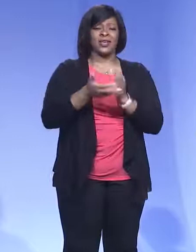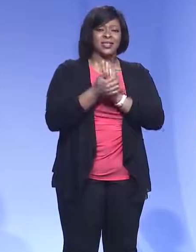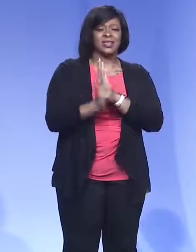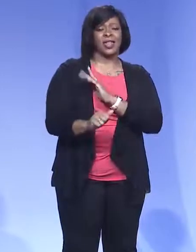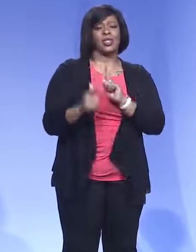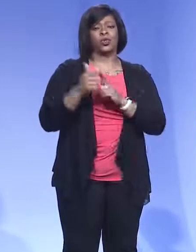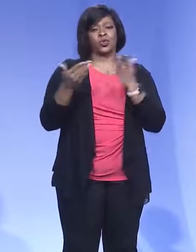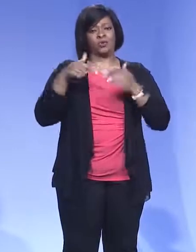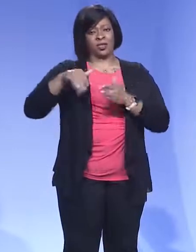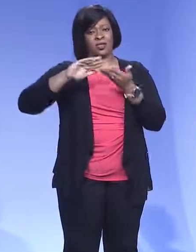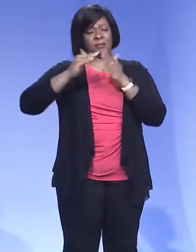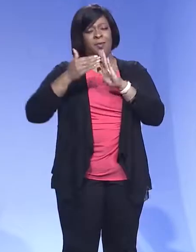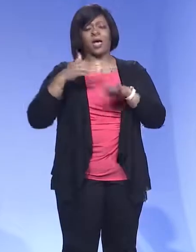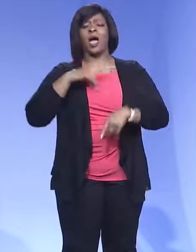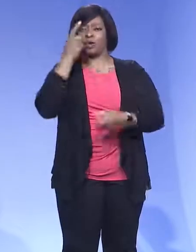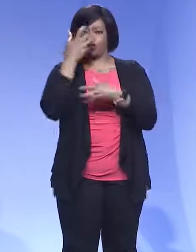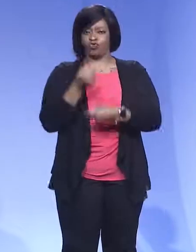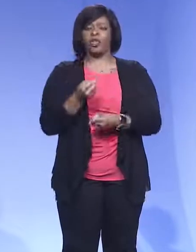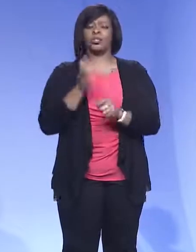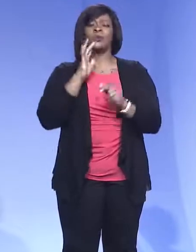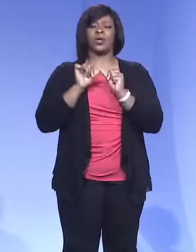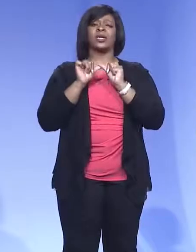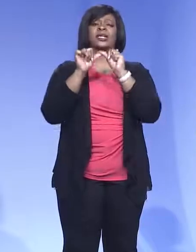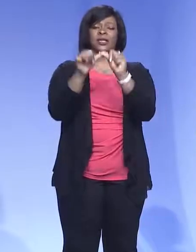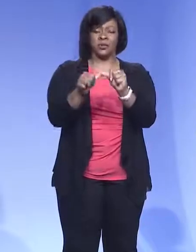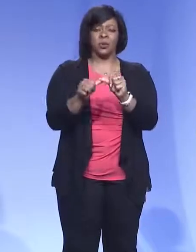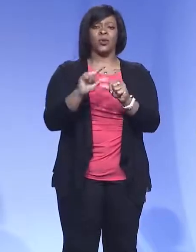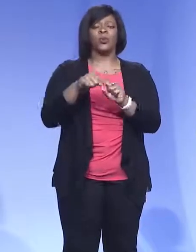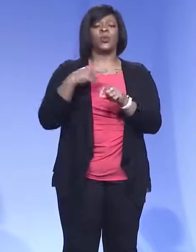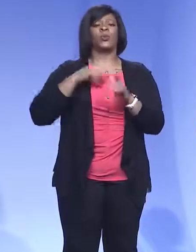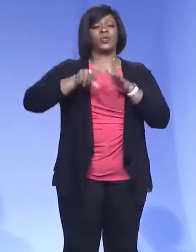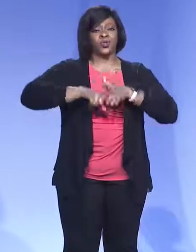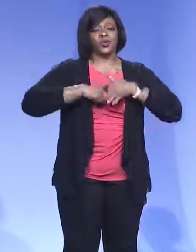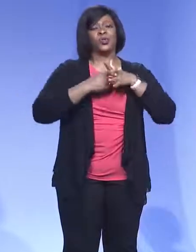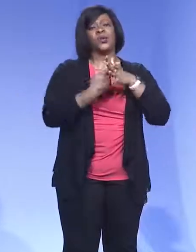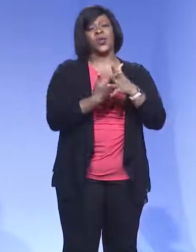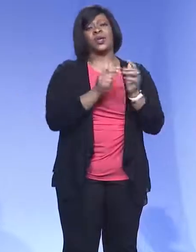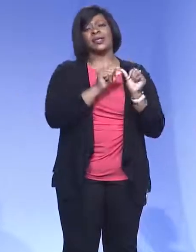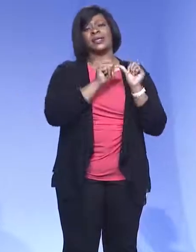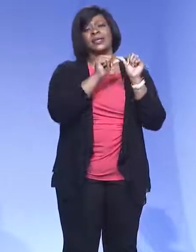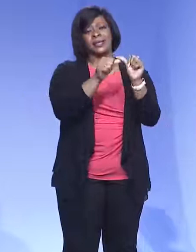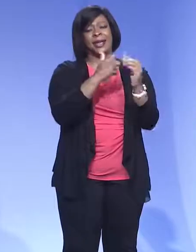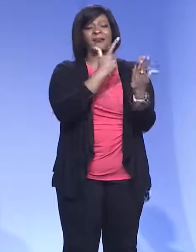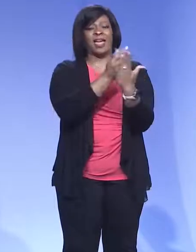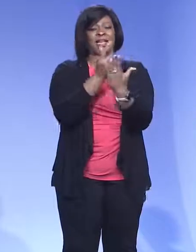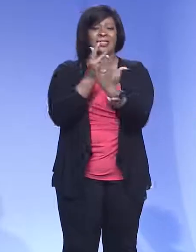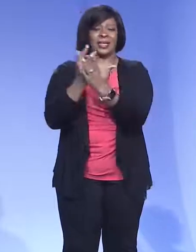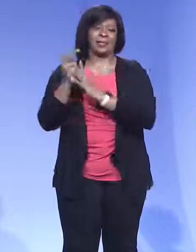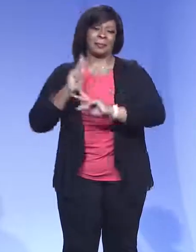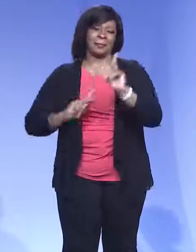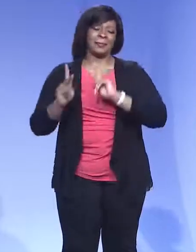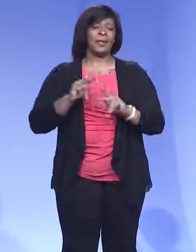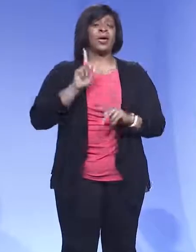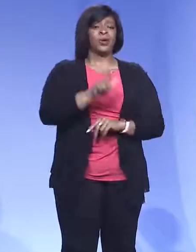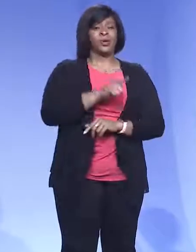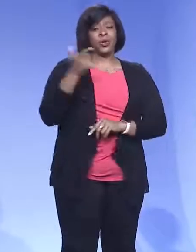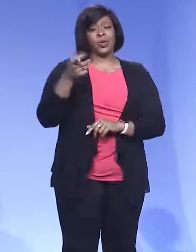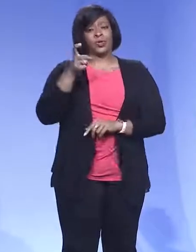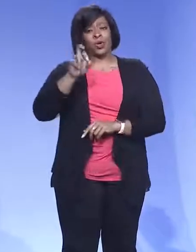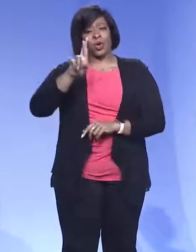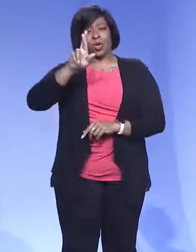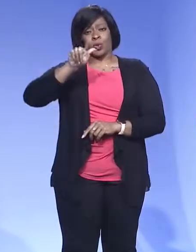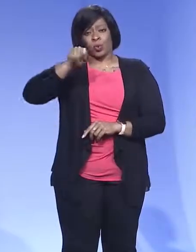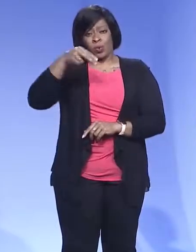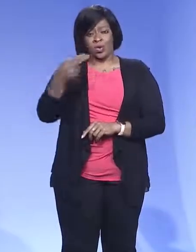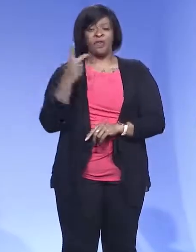this community, and I trust we will do that as well as we begin to continue to administer vaccine. And I'm going to turn over to Dr.